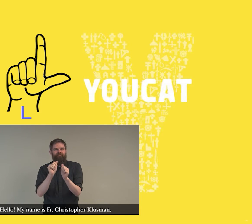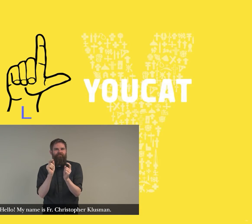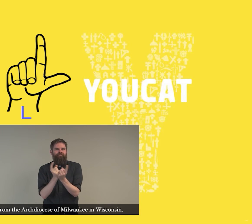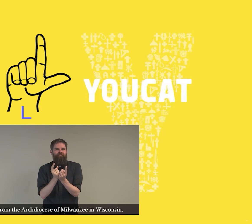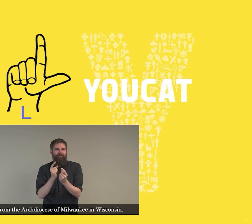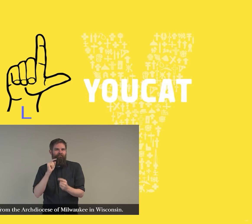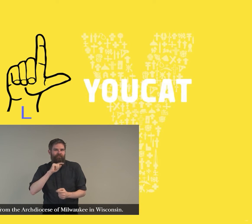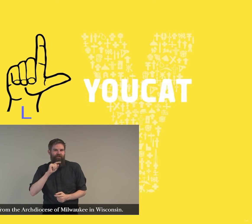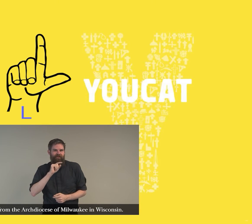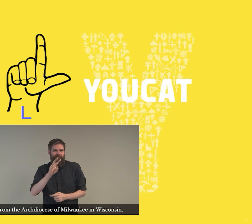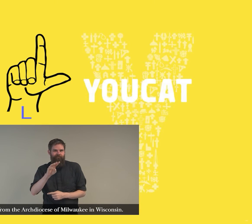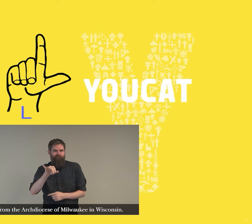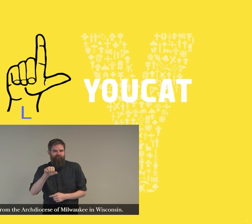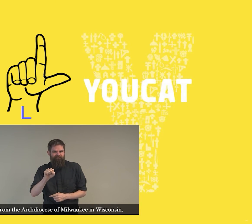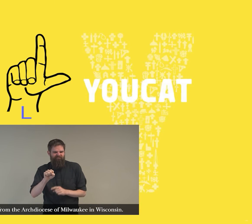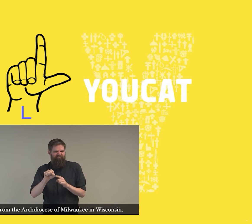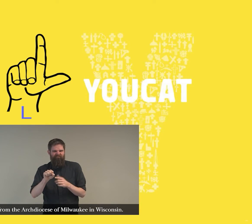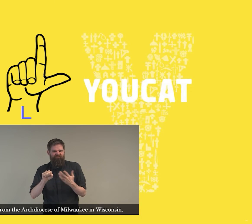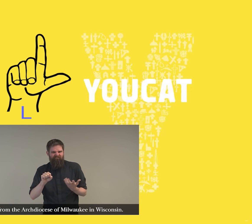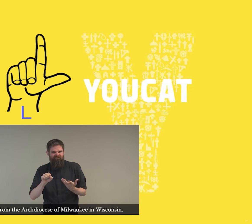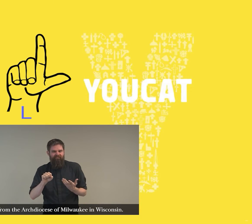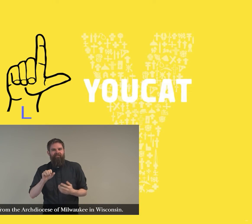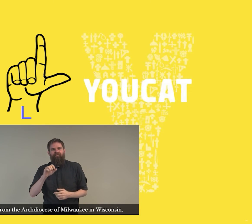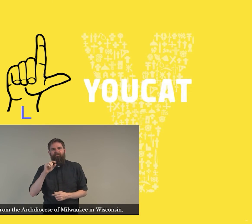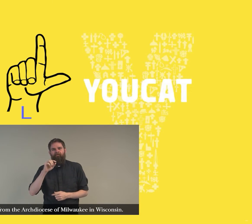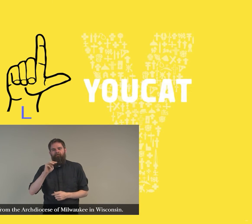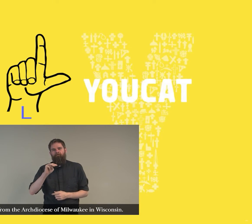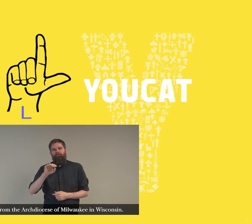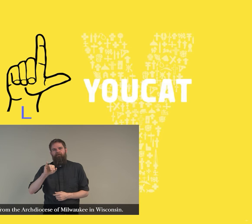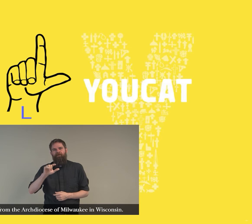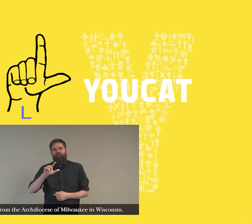I'm from the Archdiocese of Milwaukee in Wisconsin.